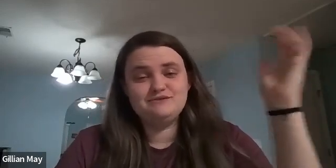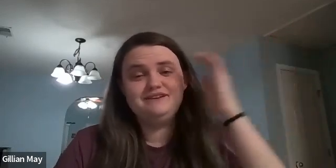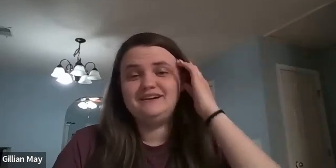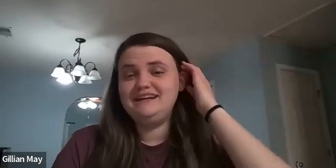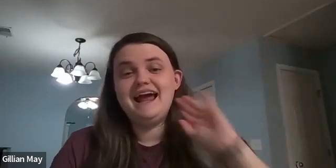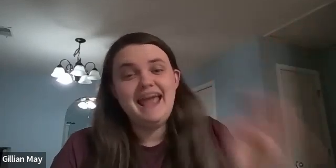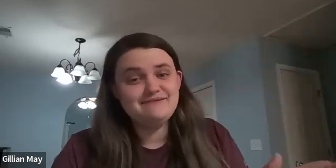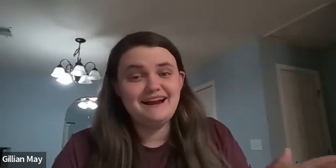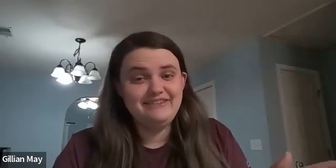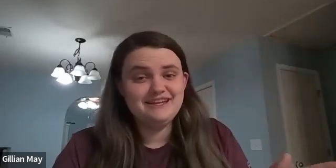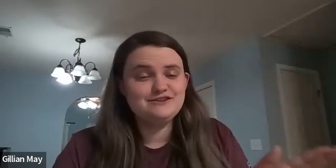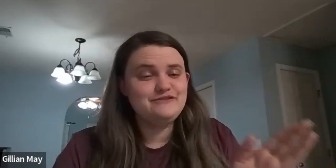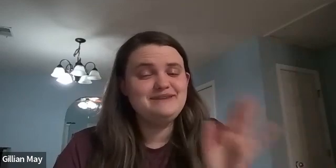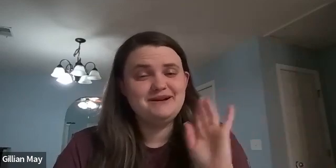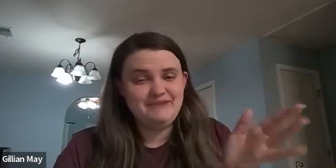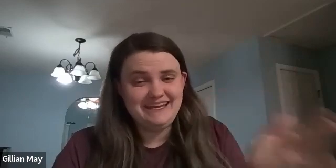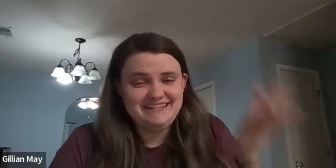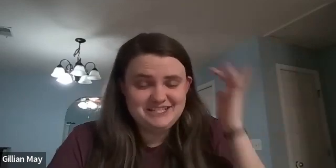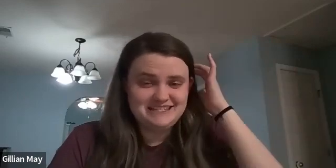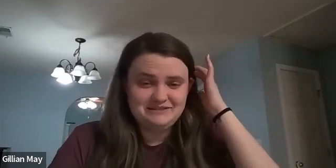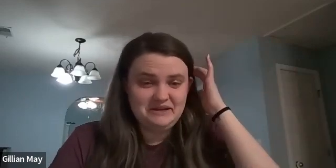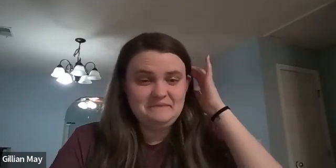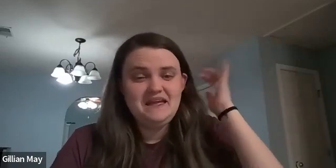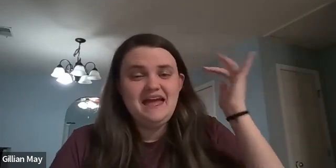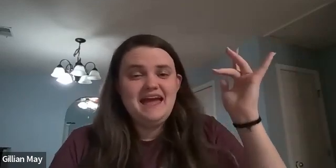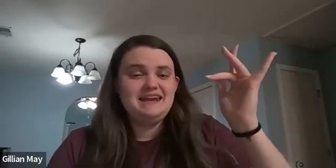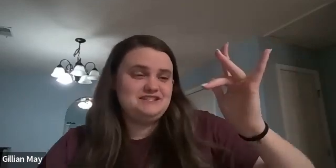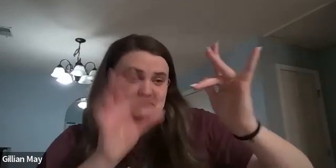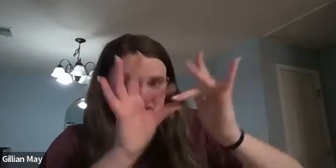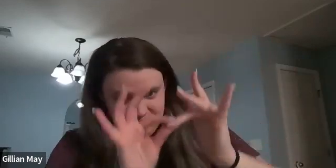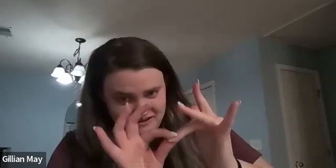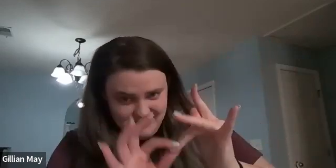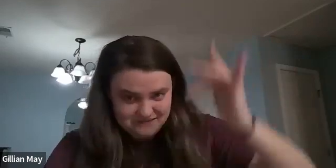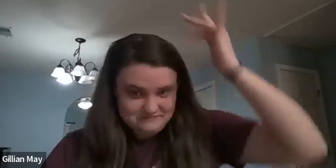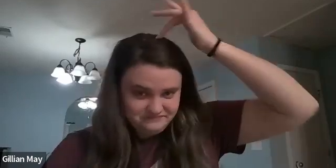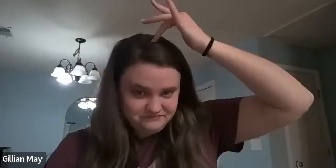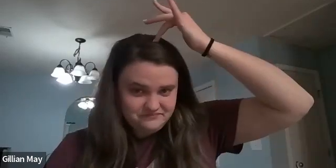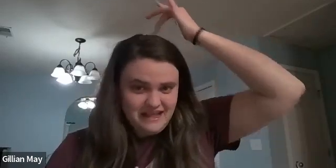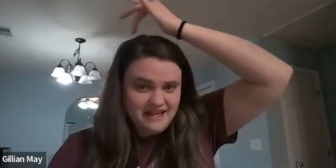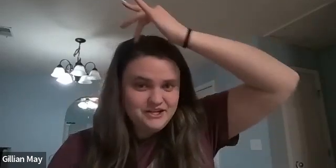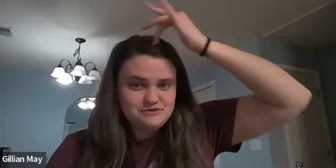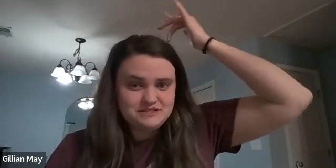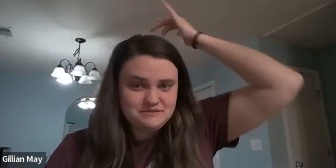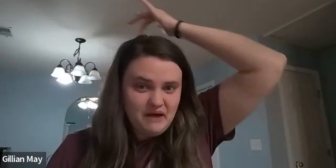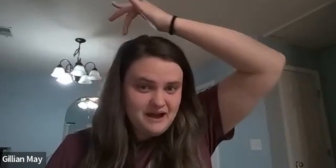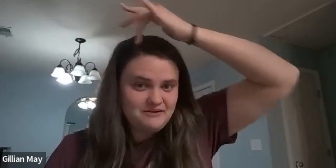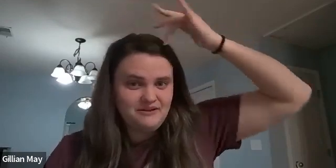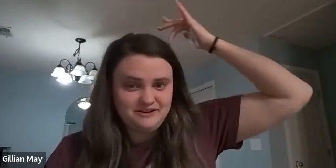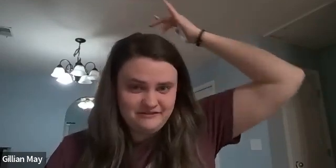really funny. And I hate that I think it's so funny, but I'm like, it just is to me. And it's your middle finger again. Then you spiral on your